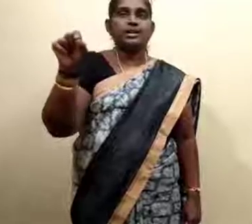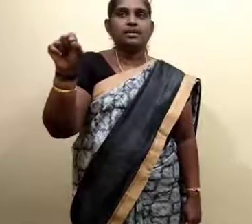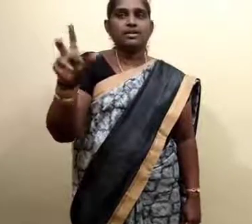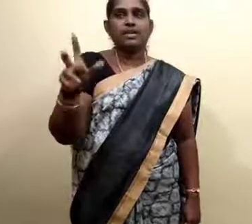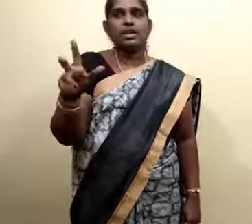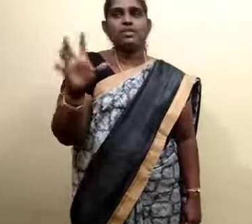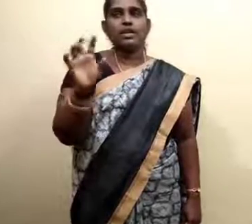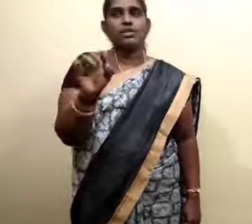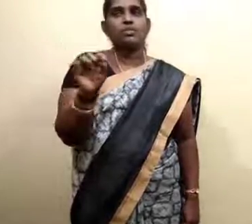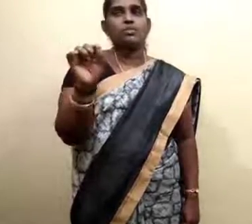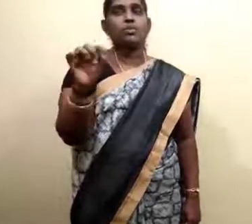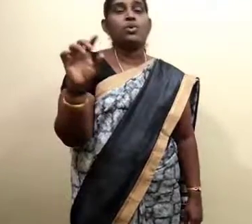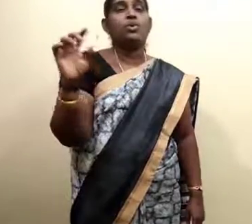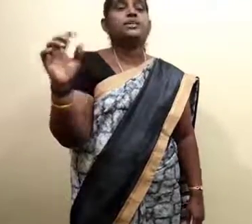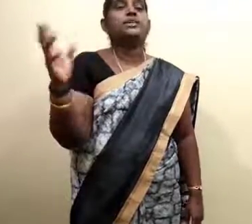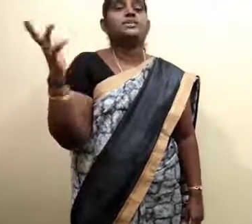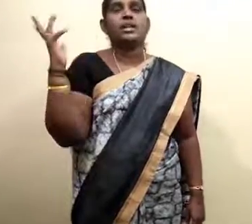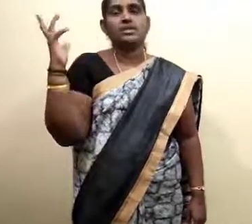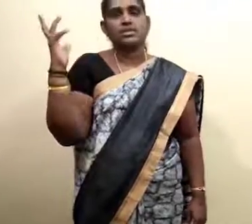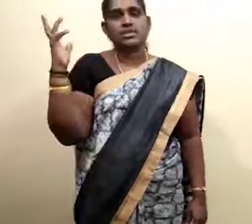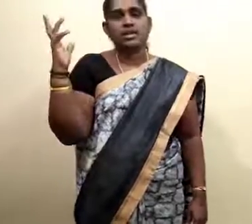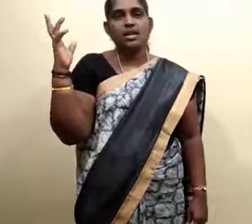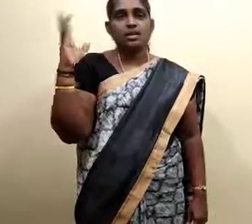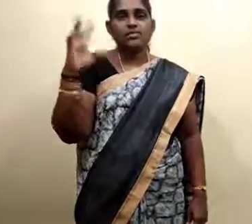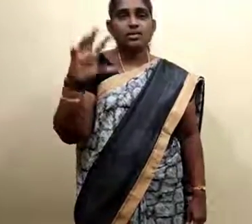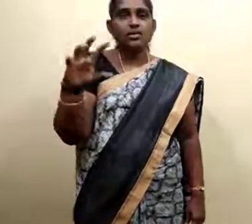invented machine produced more textile goods.